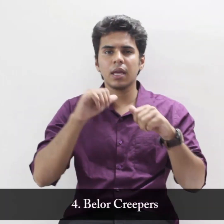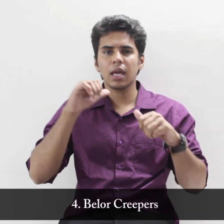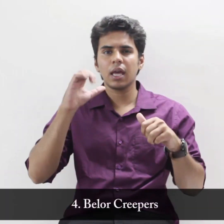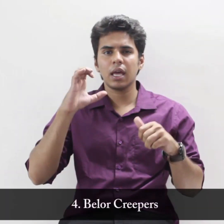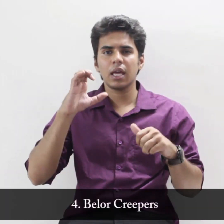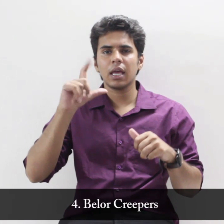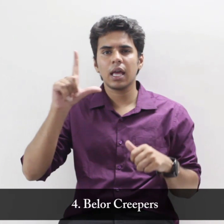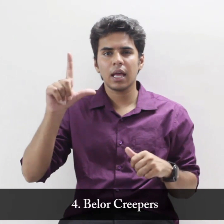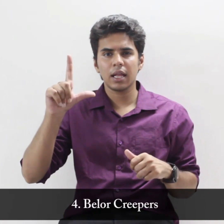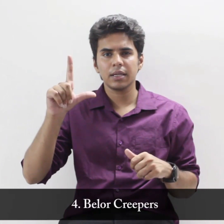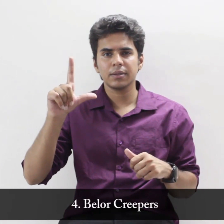Belor creepers.